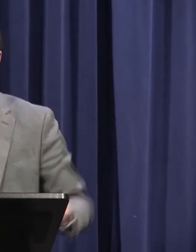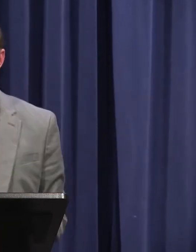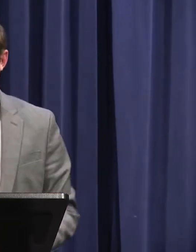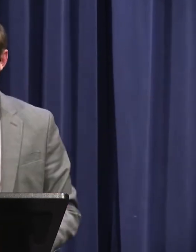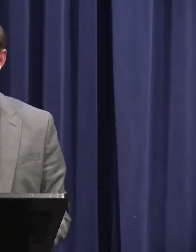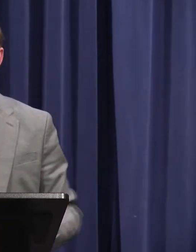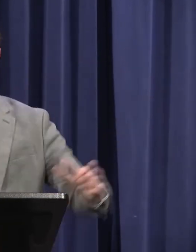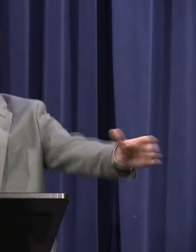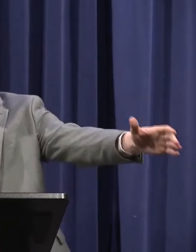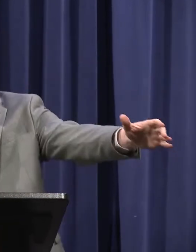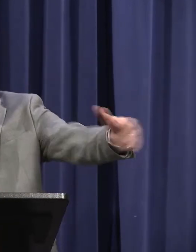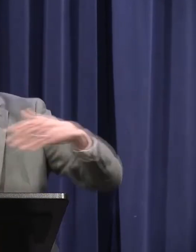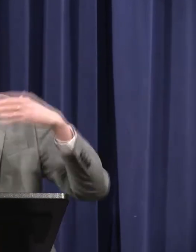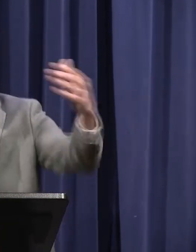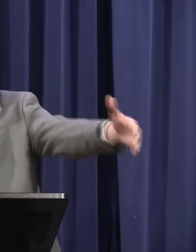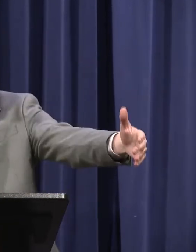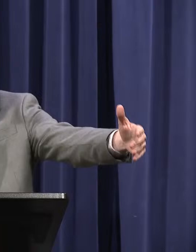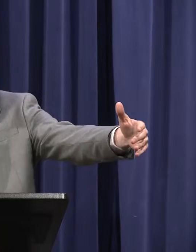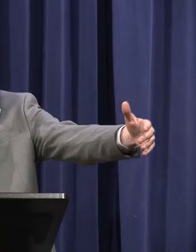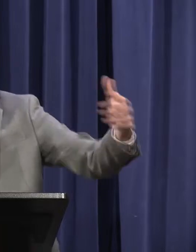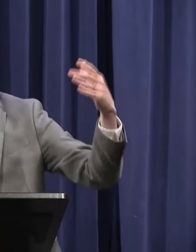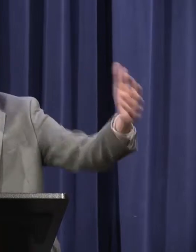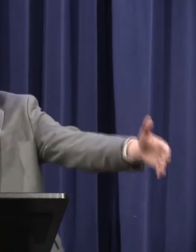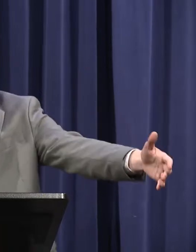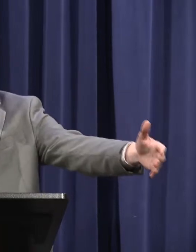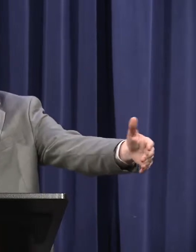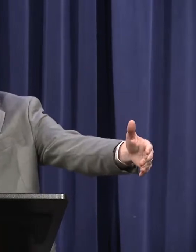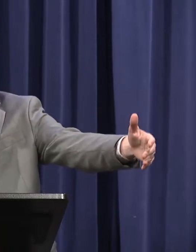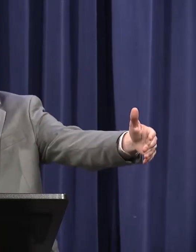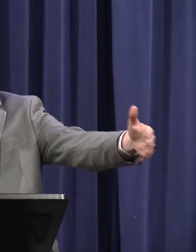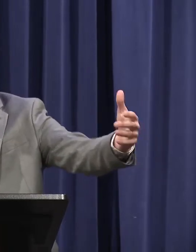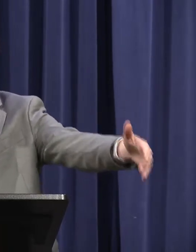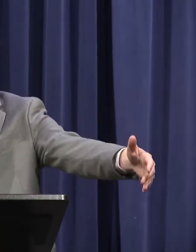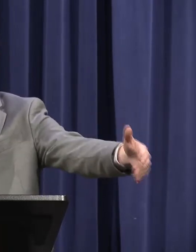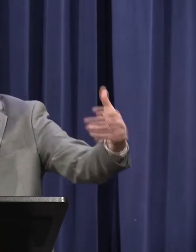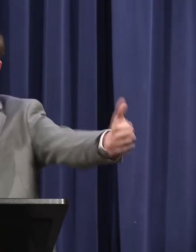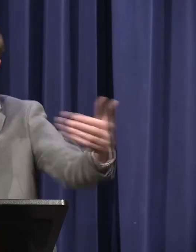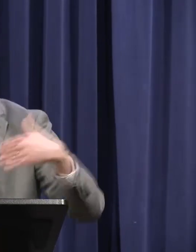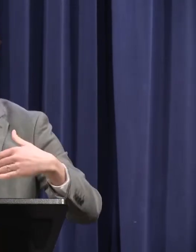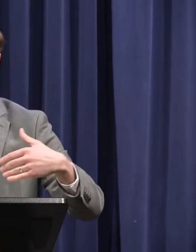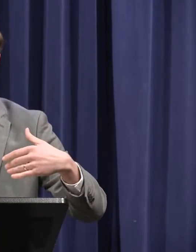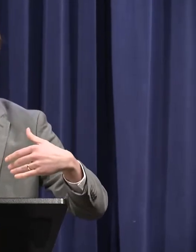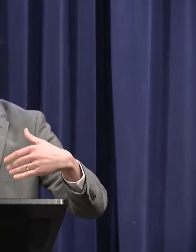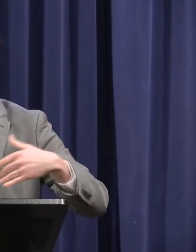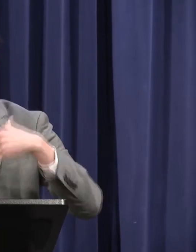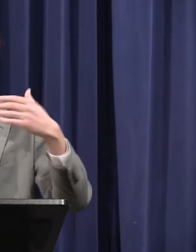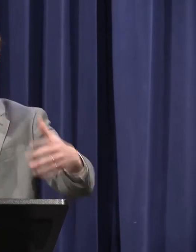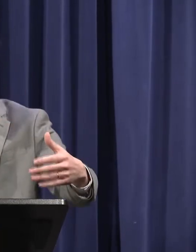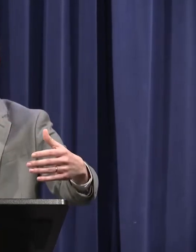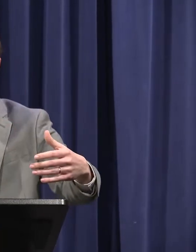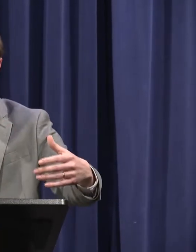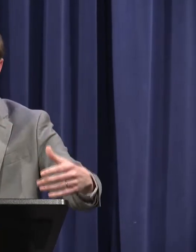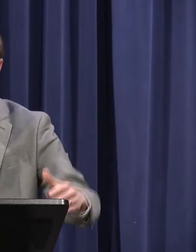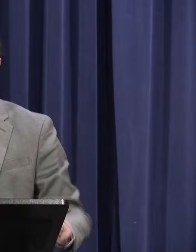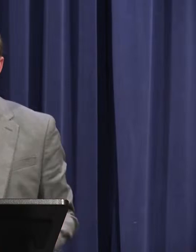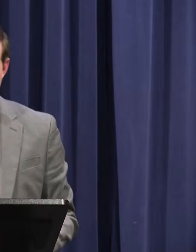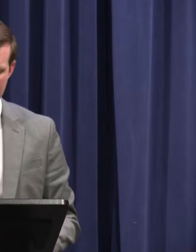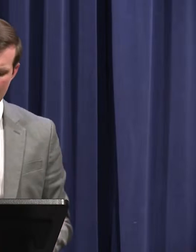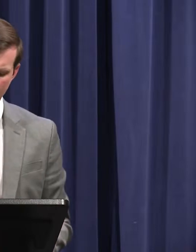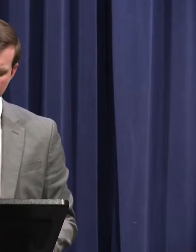room. When I do, even if I say your name and affiliate, please reiterate that back before your